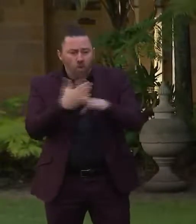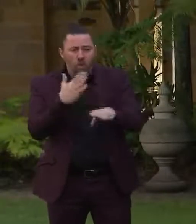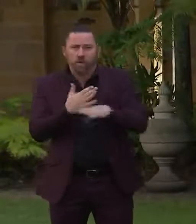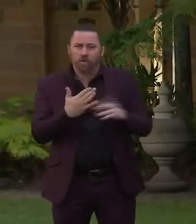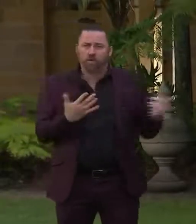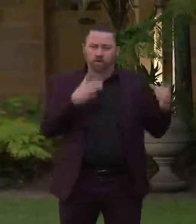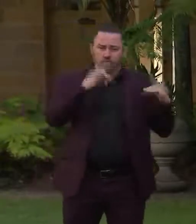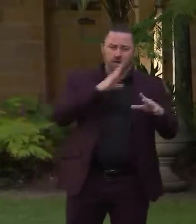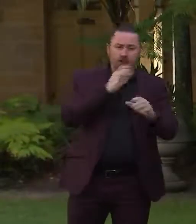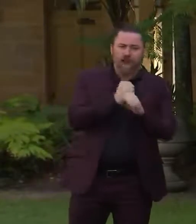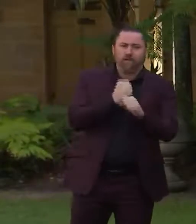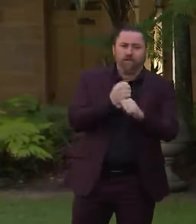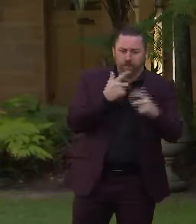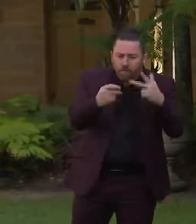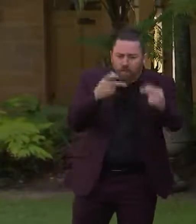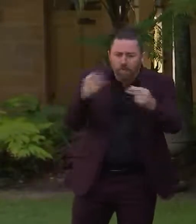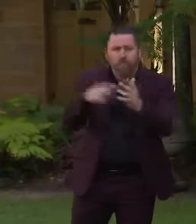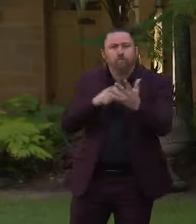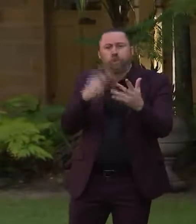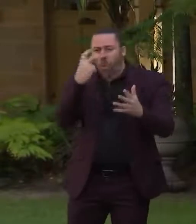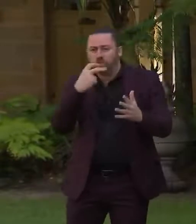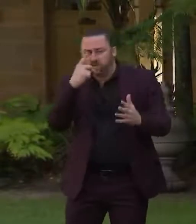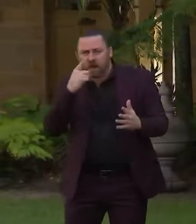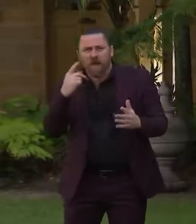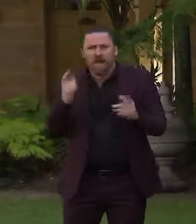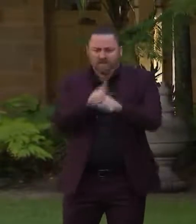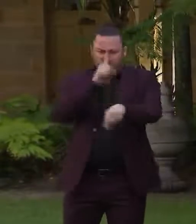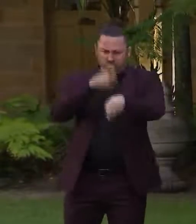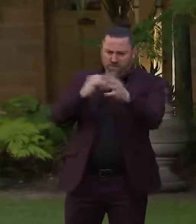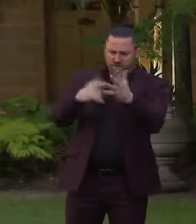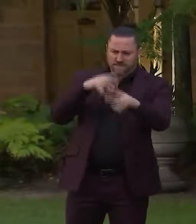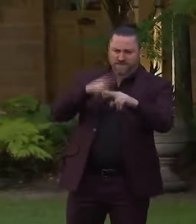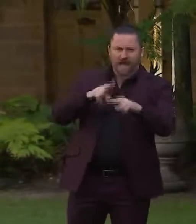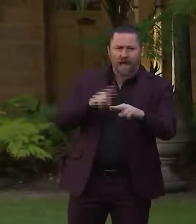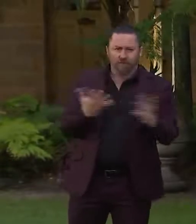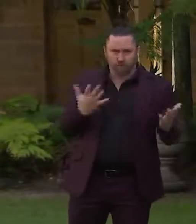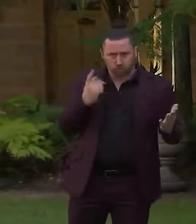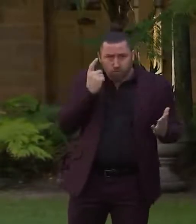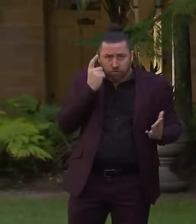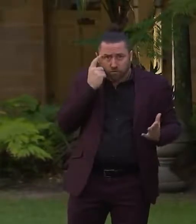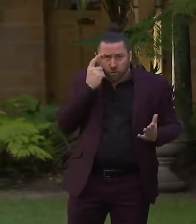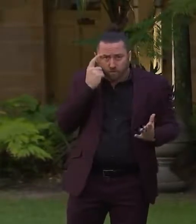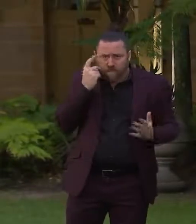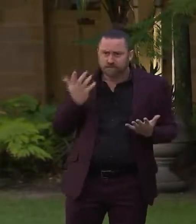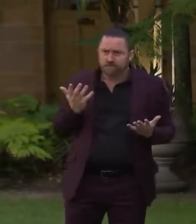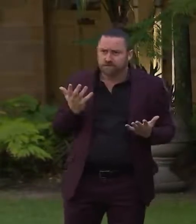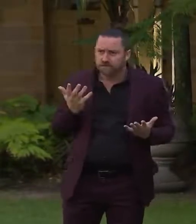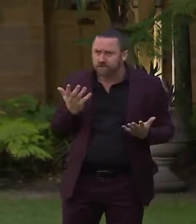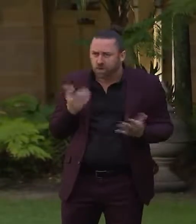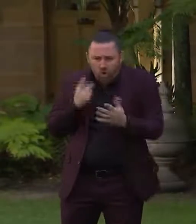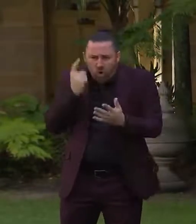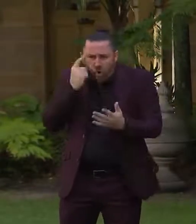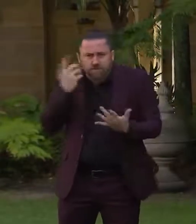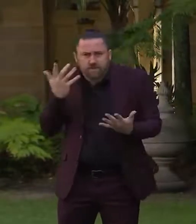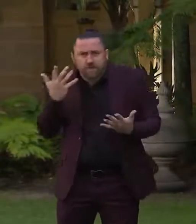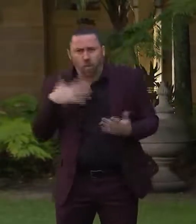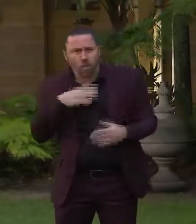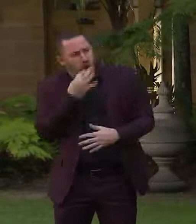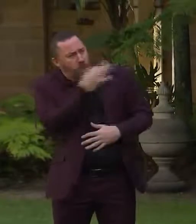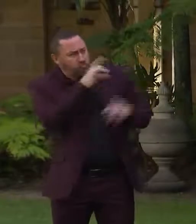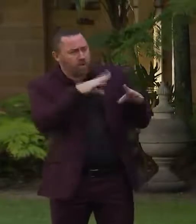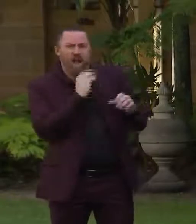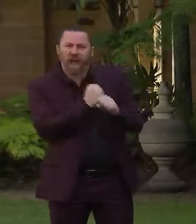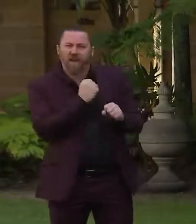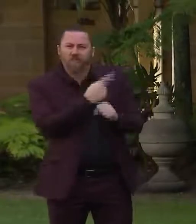staff at the same time they're doing our most vulnerable? That's a very logical question that this needs to be posed to the federal